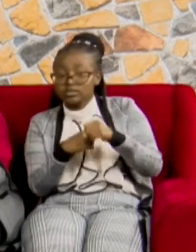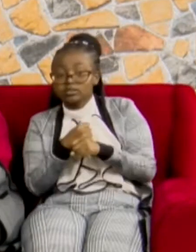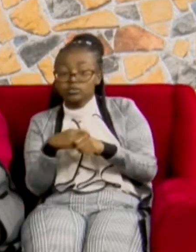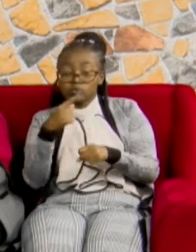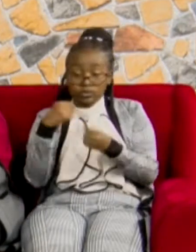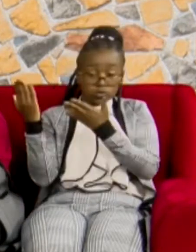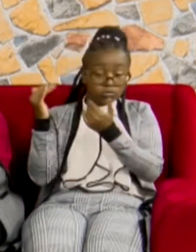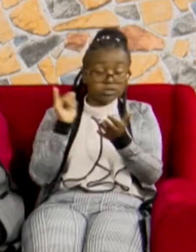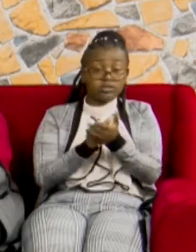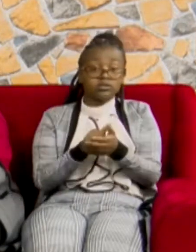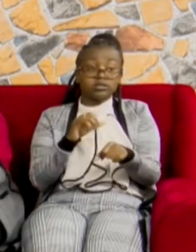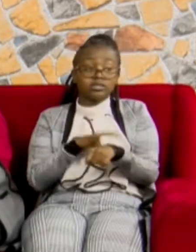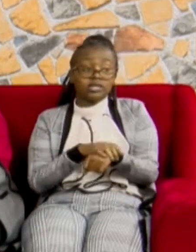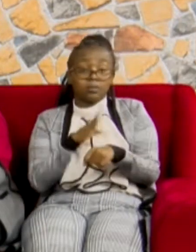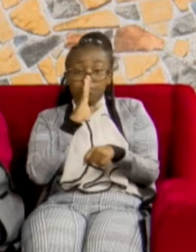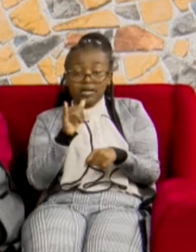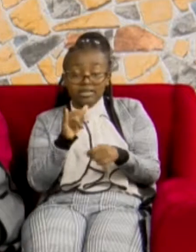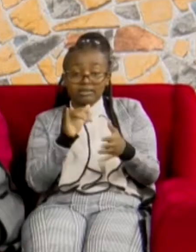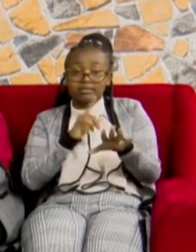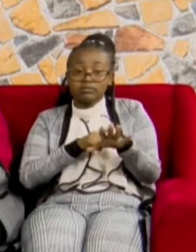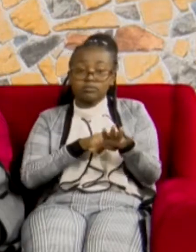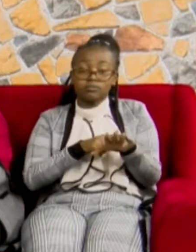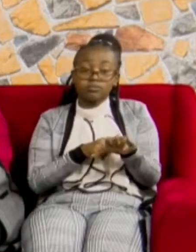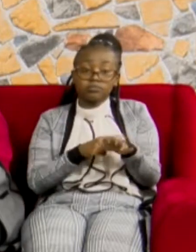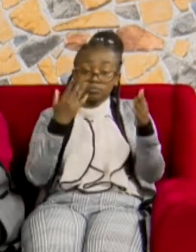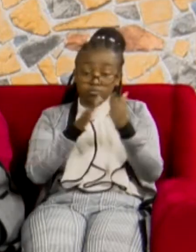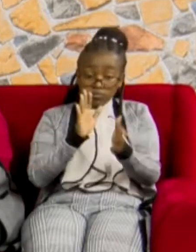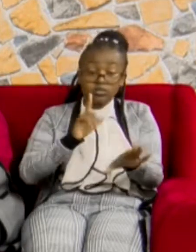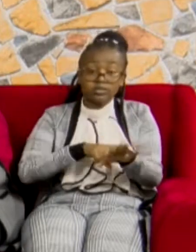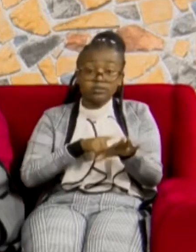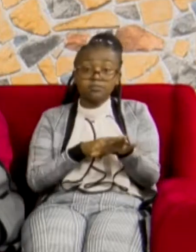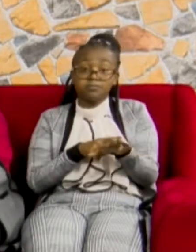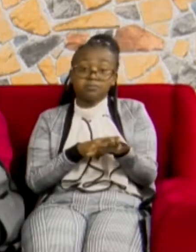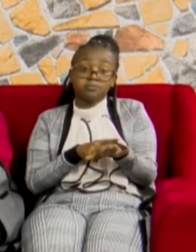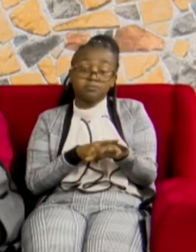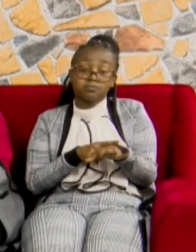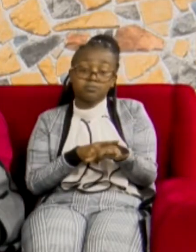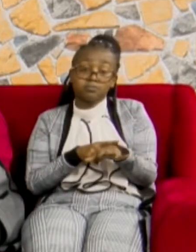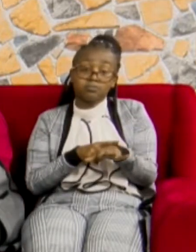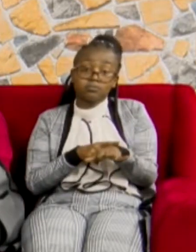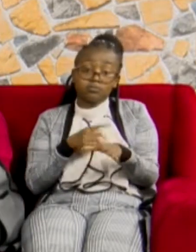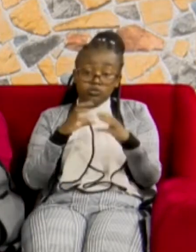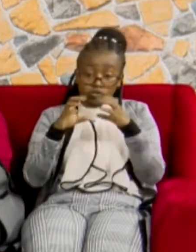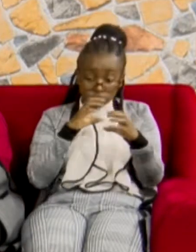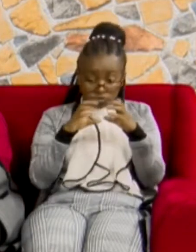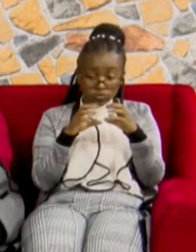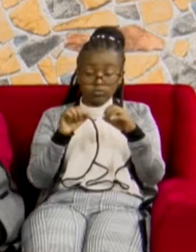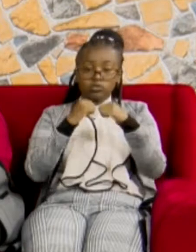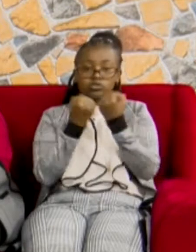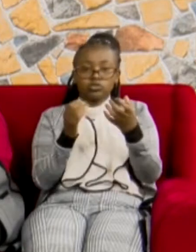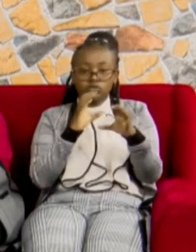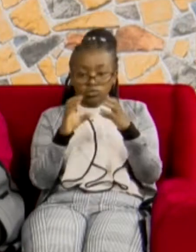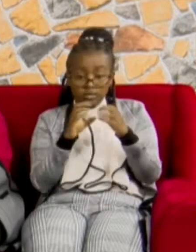we are hoping that we can catch you by the time you're, because most of the times the communication, the social